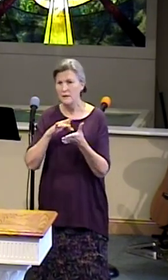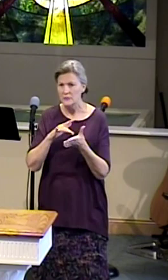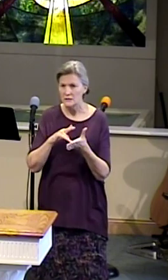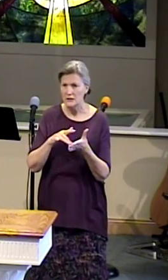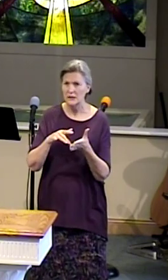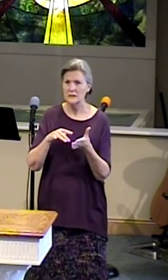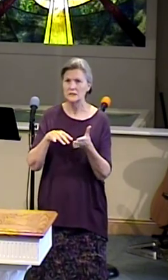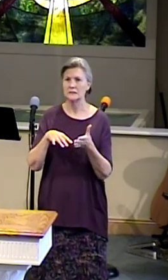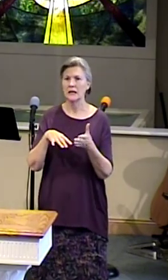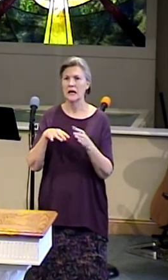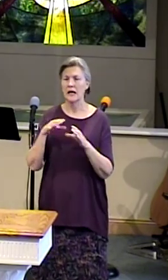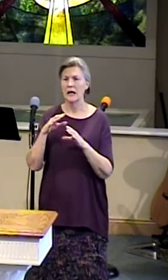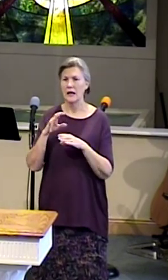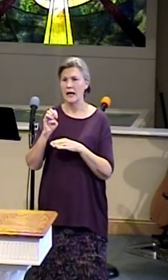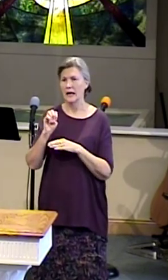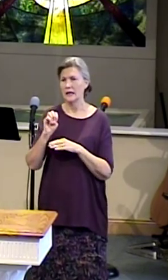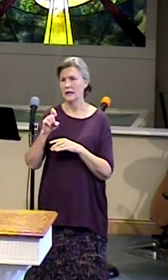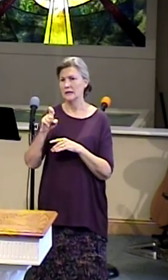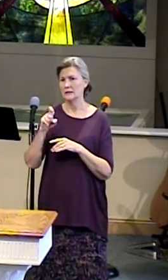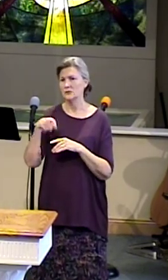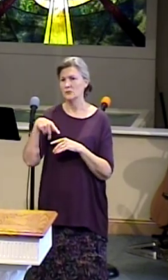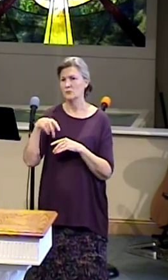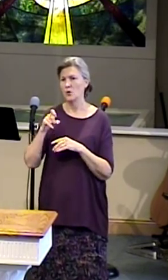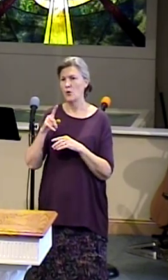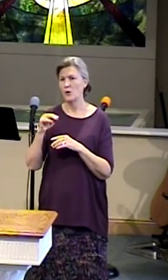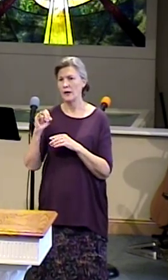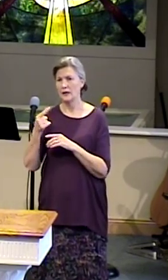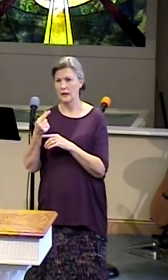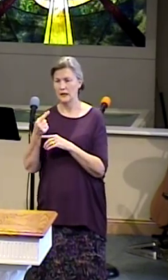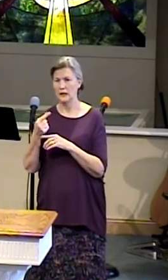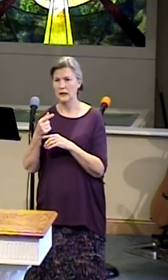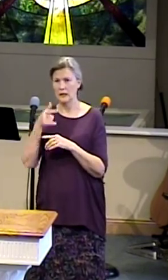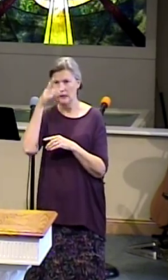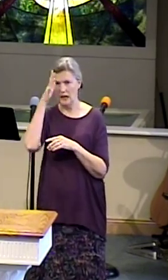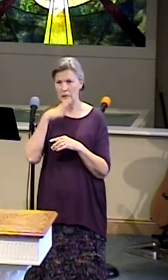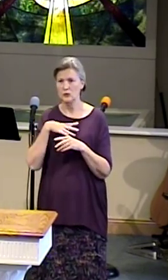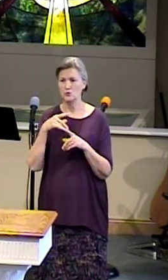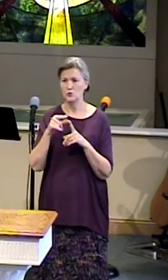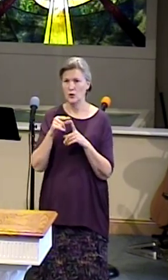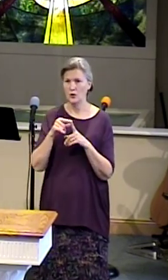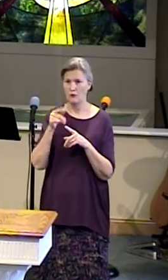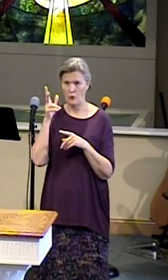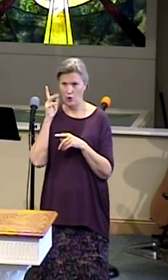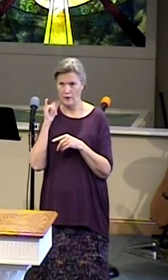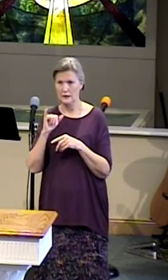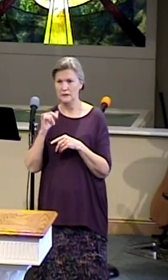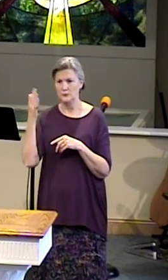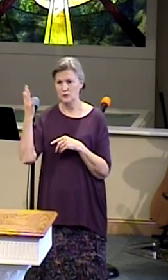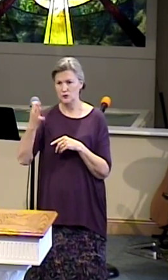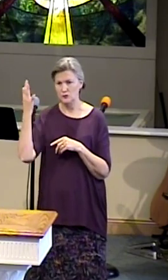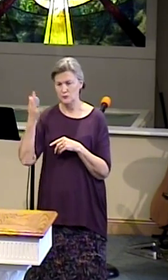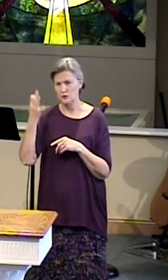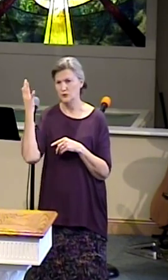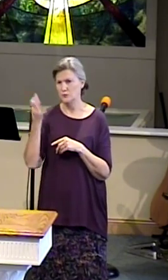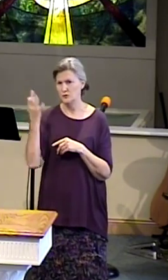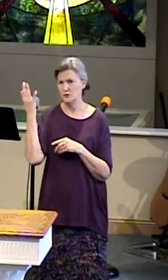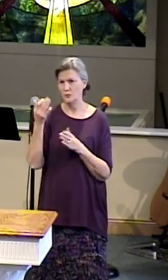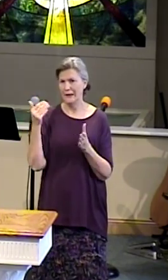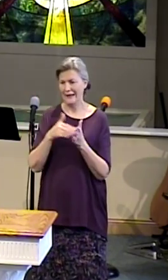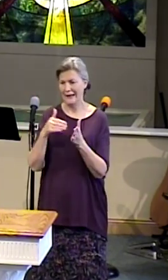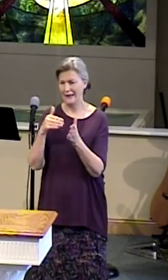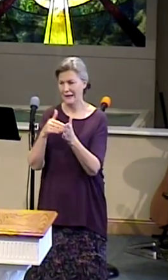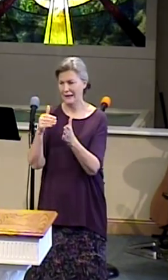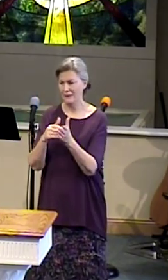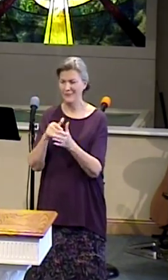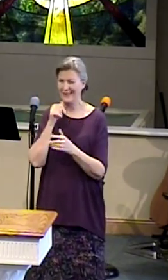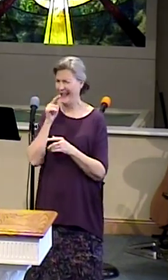discipleship, 7 steps, and me preaching 14 times. You've heard this preached. But not from this